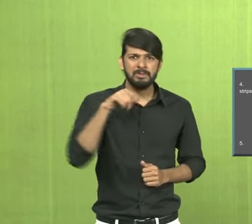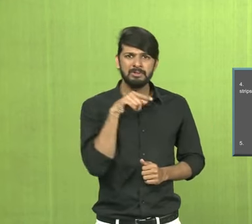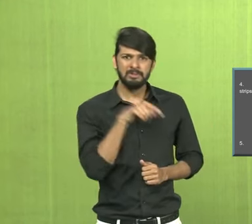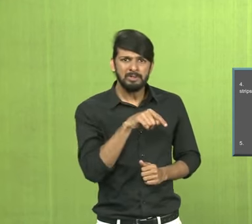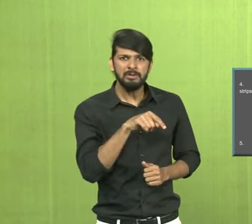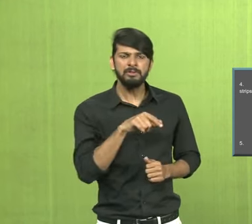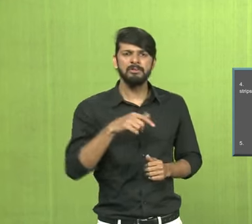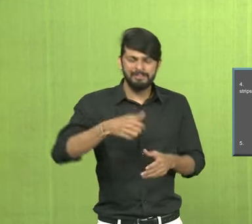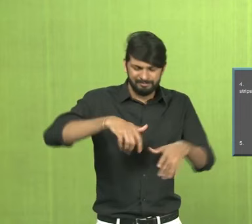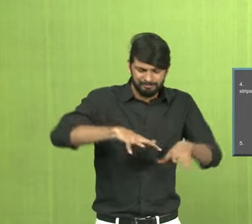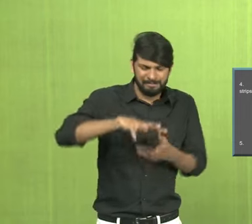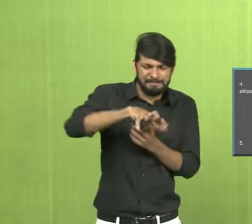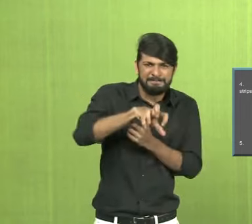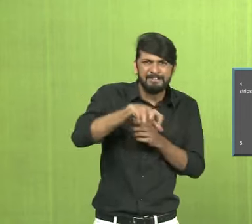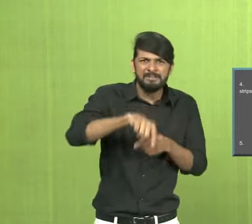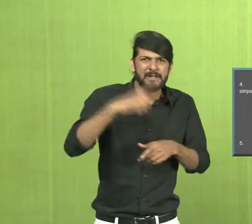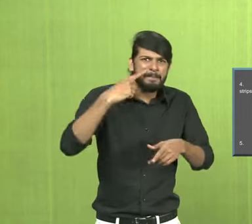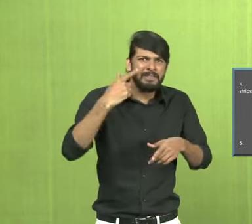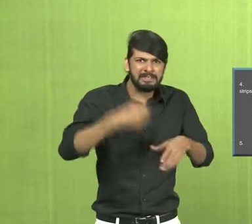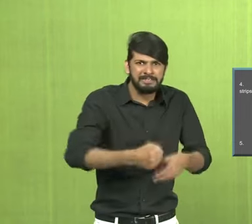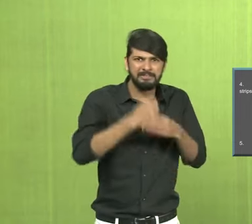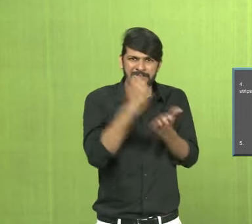For yellow, they would use turmeric